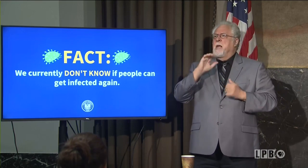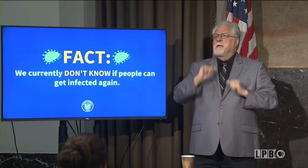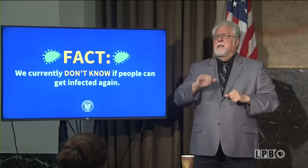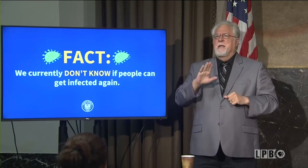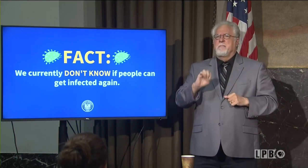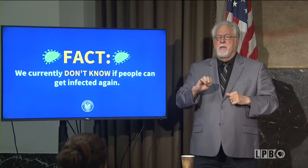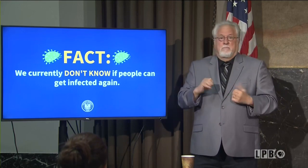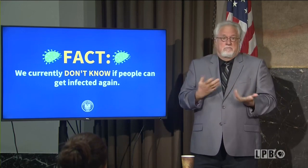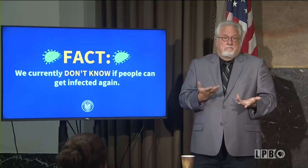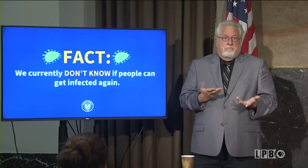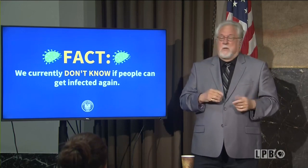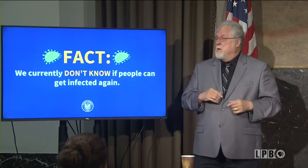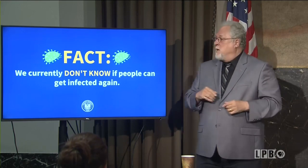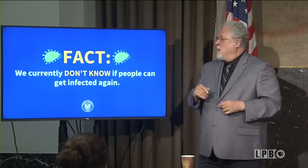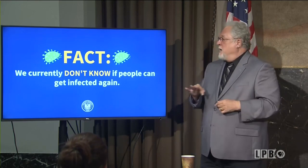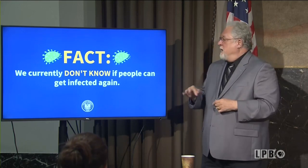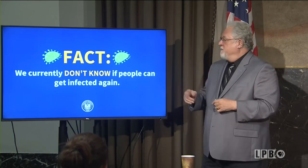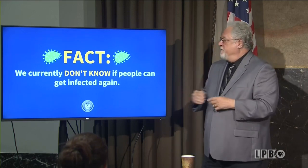So